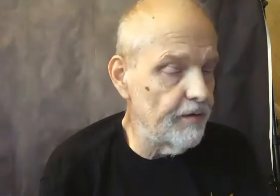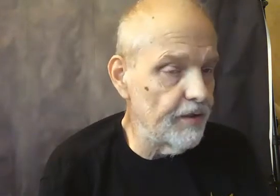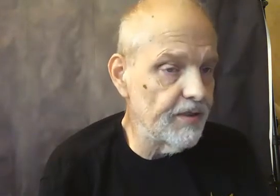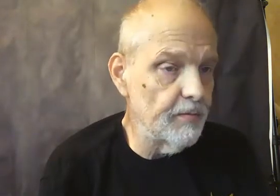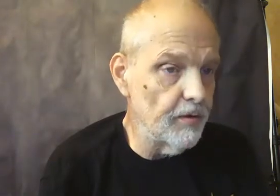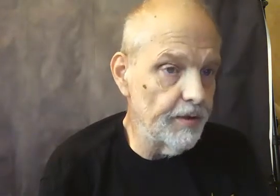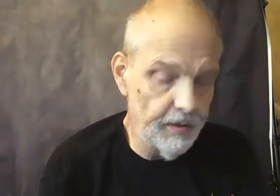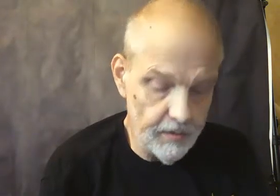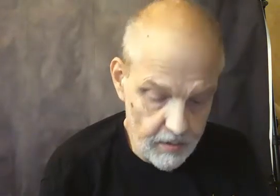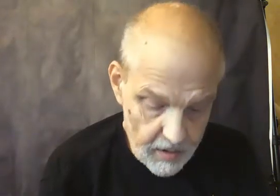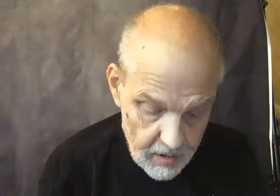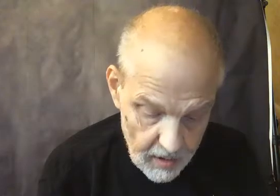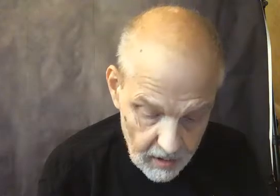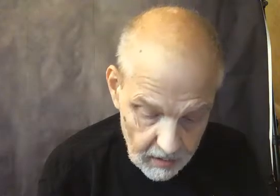very similarly.